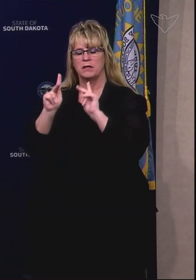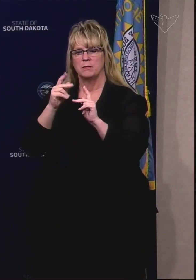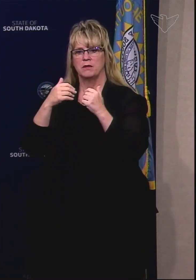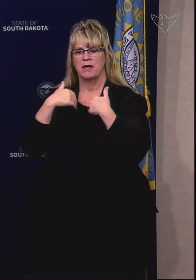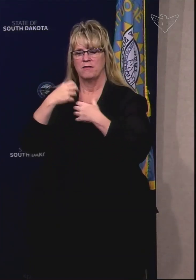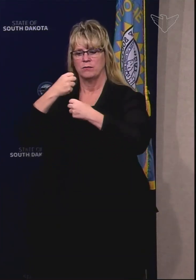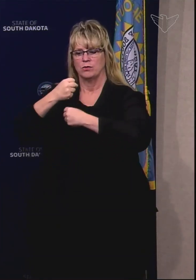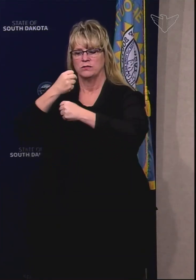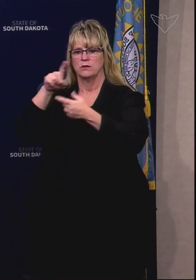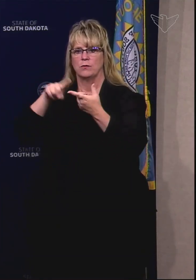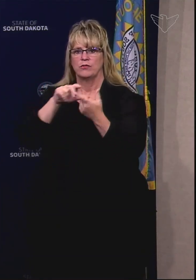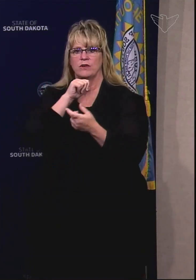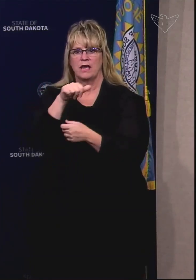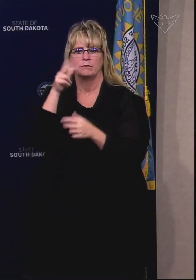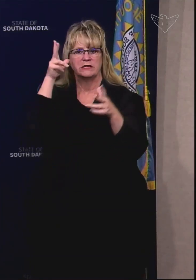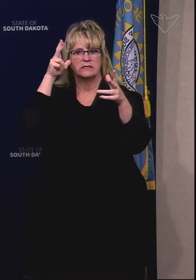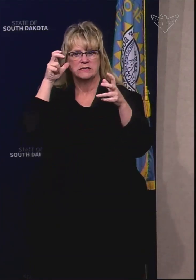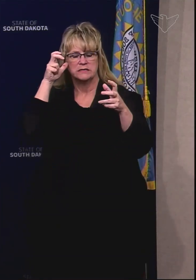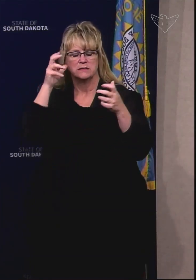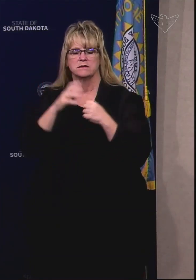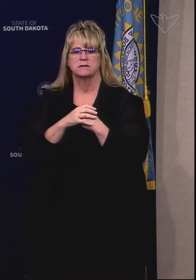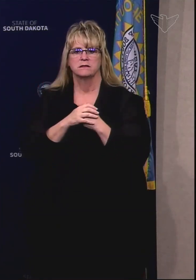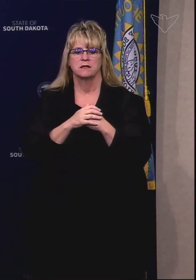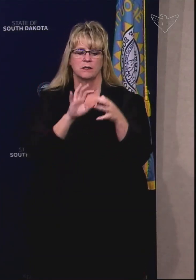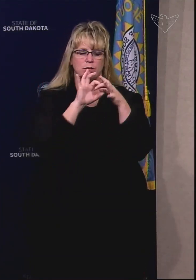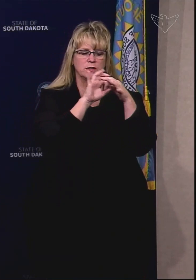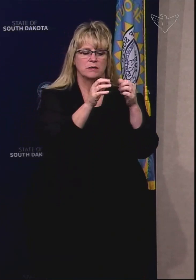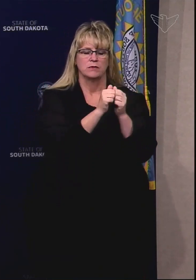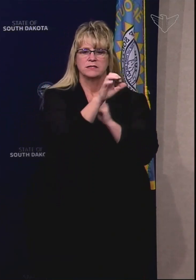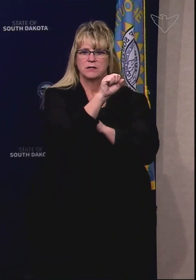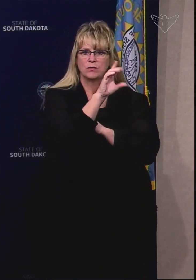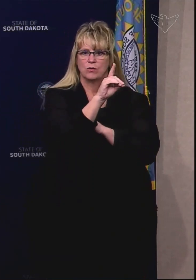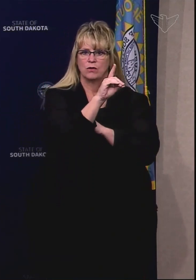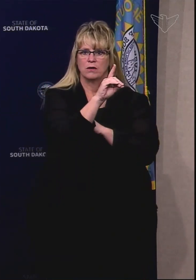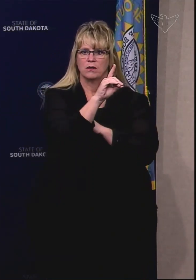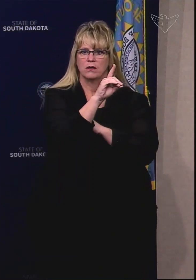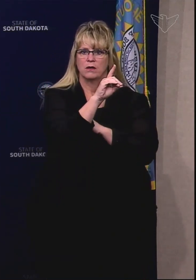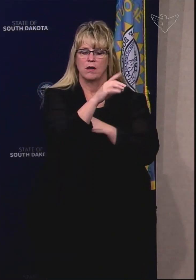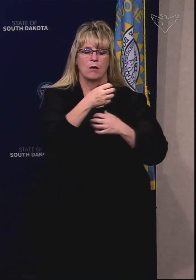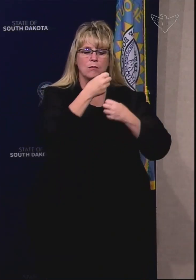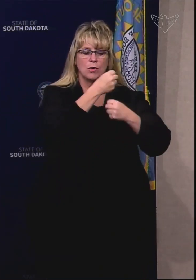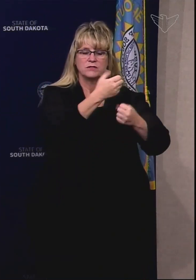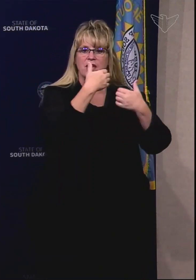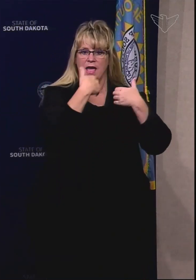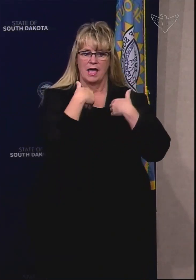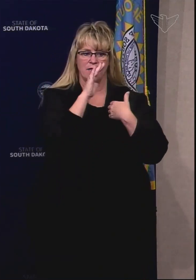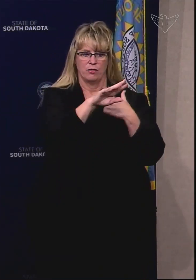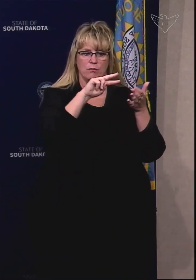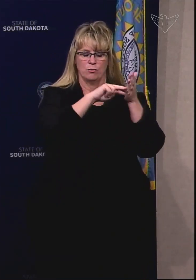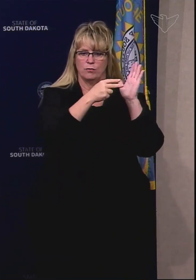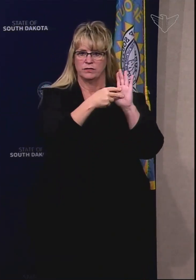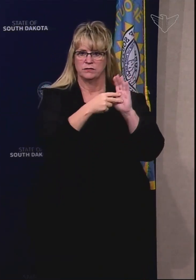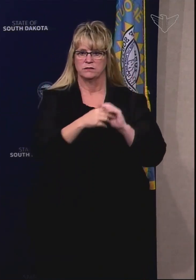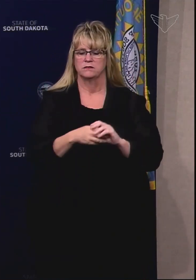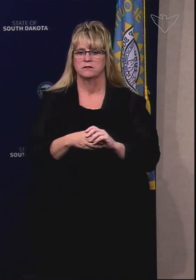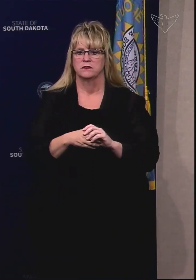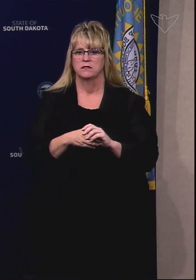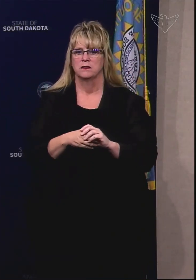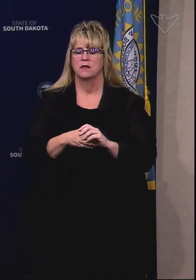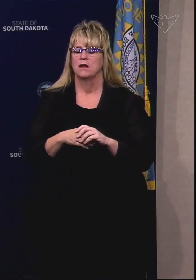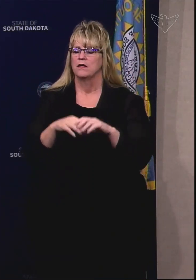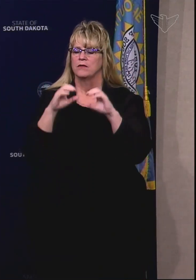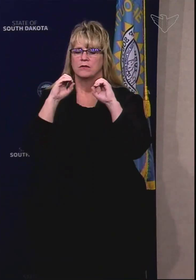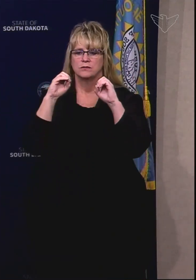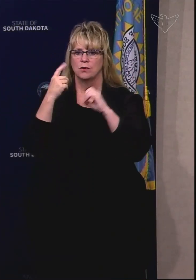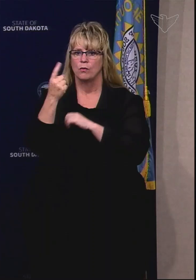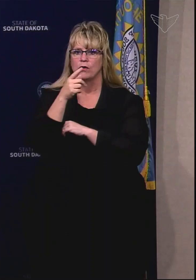not being heard. As it relates to South Dakota, the protests have had their purpose. There is no one who thinks that